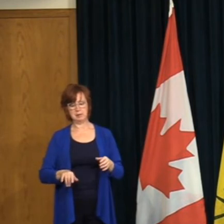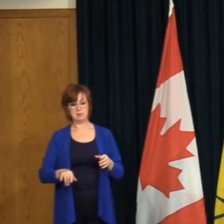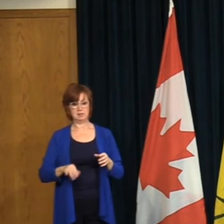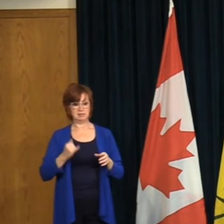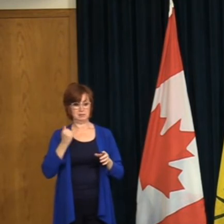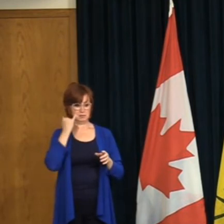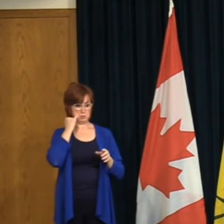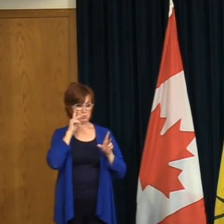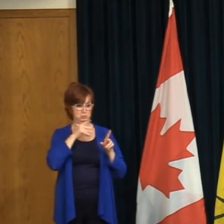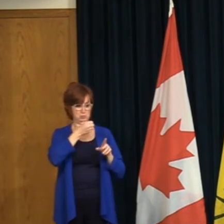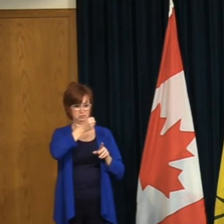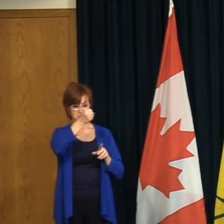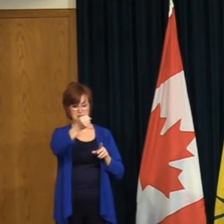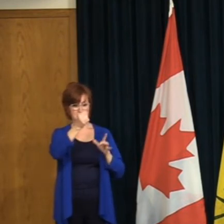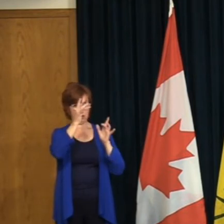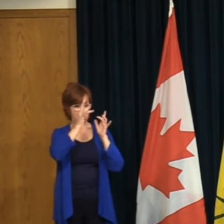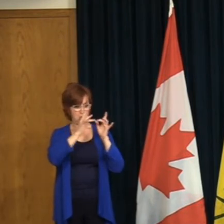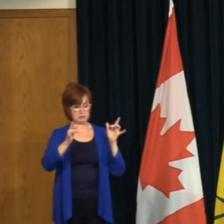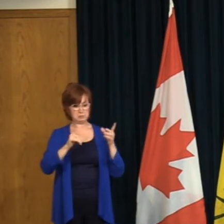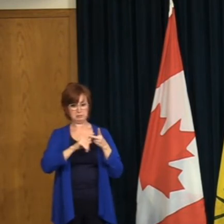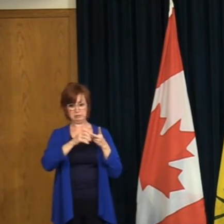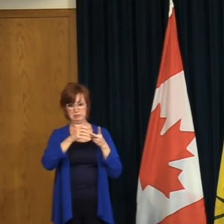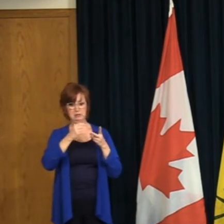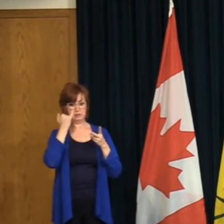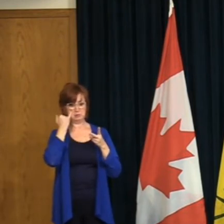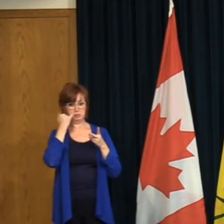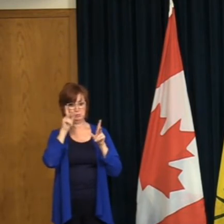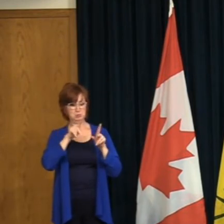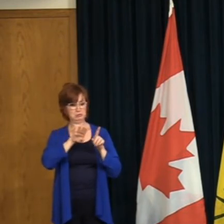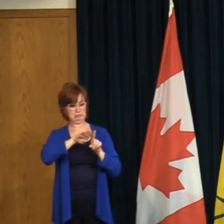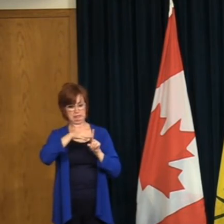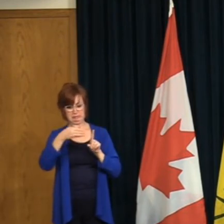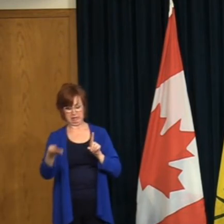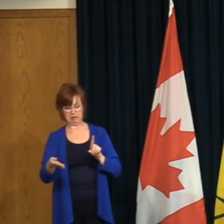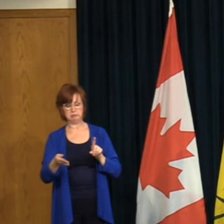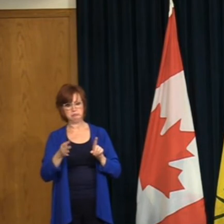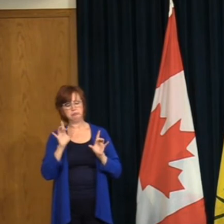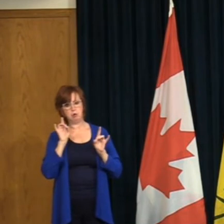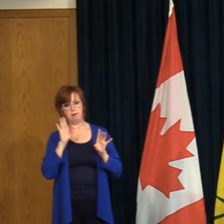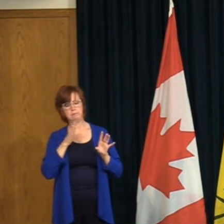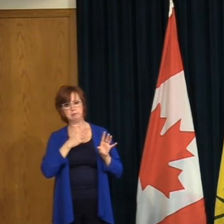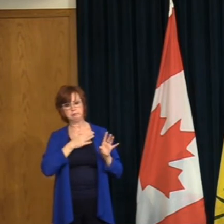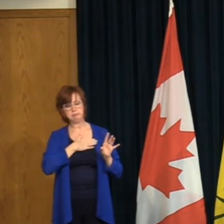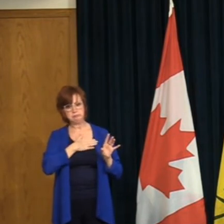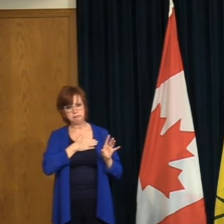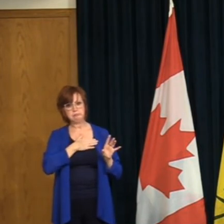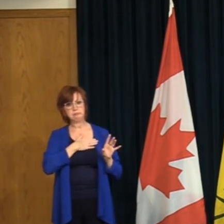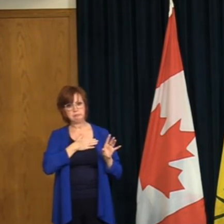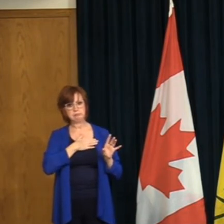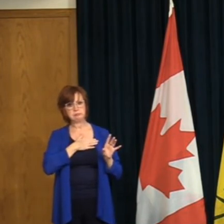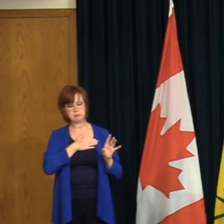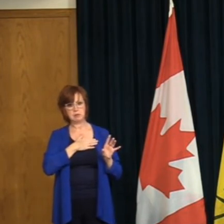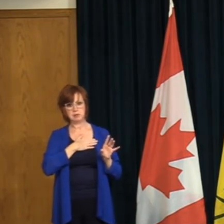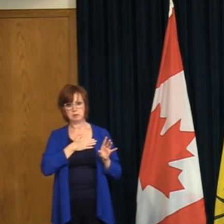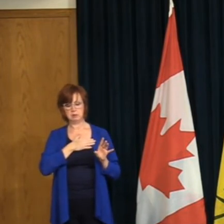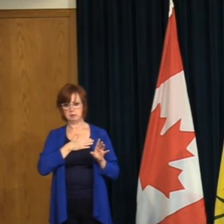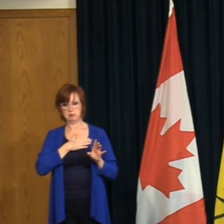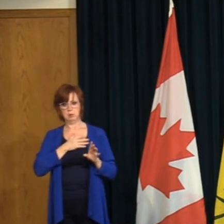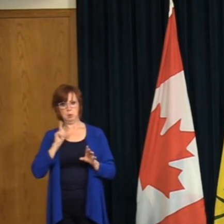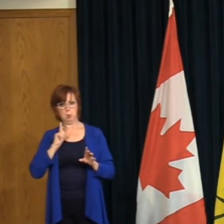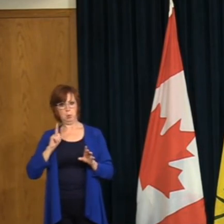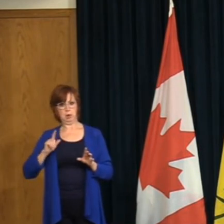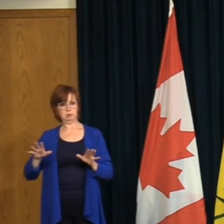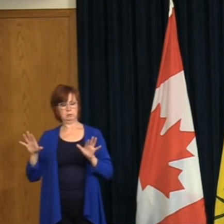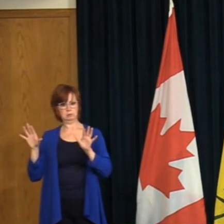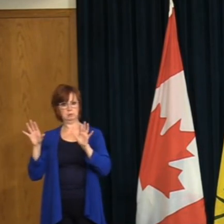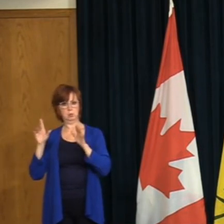death, it's very tragic. And there's no value from a public health perspective or a public risk